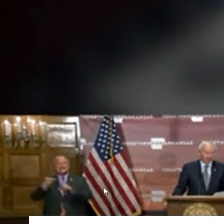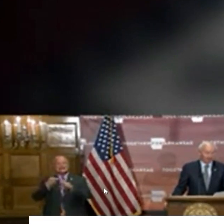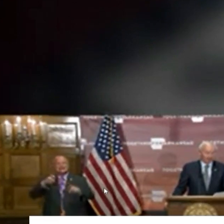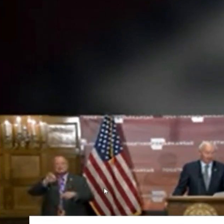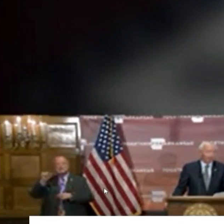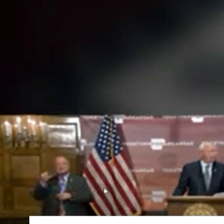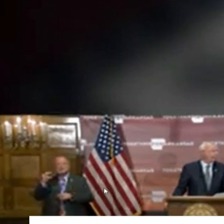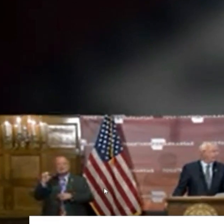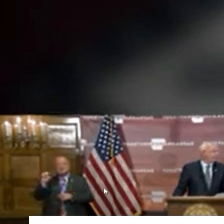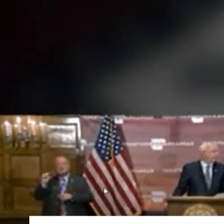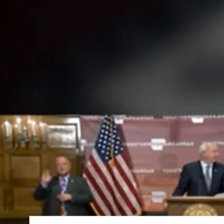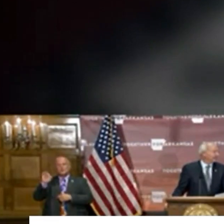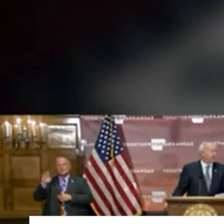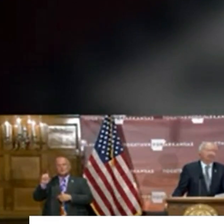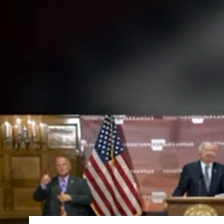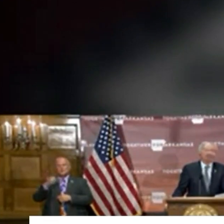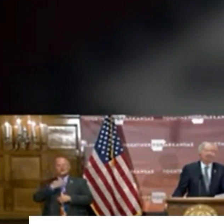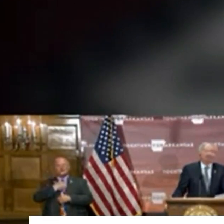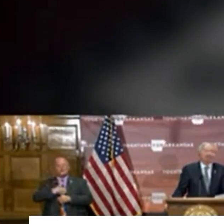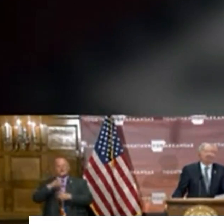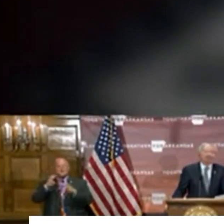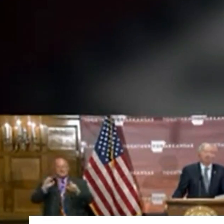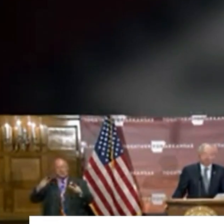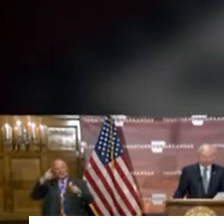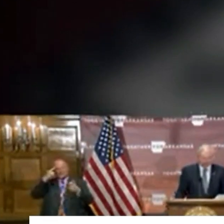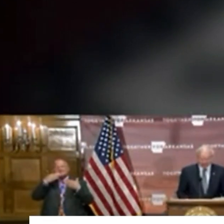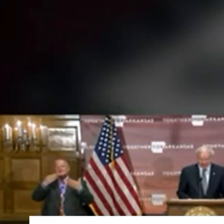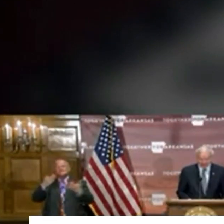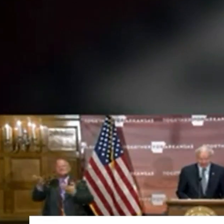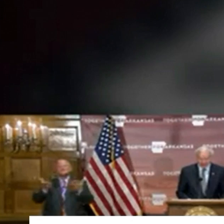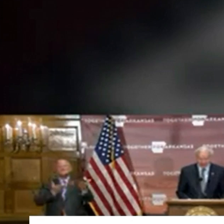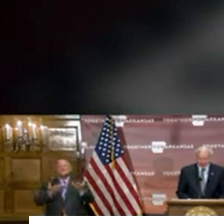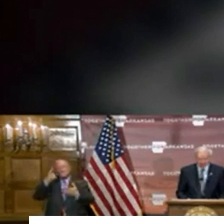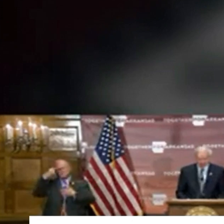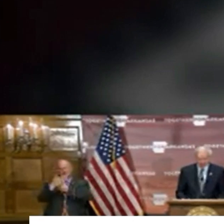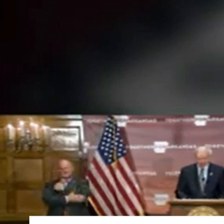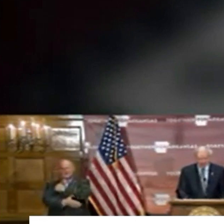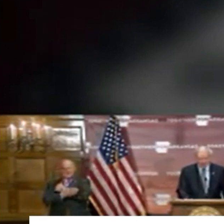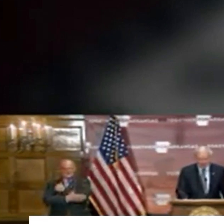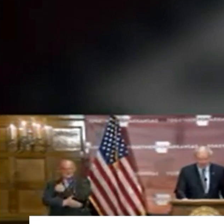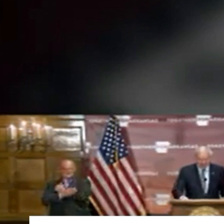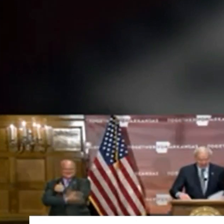Jonesboro. Wanted to wish him well and thank him for his great service to our country.